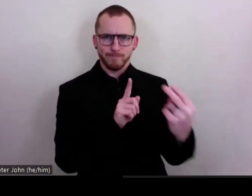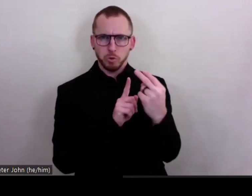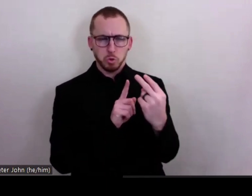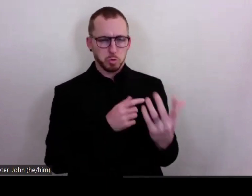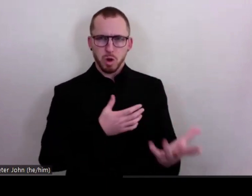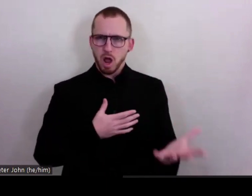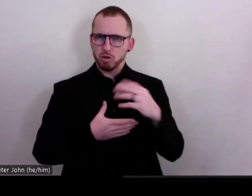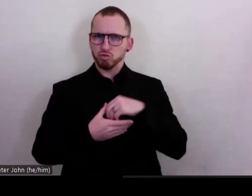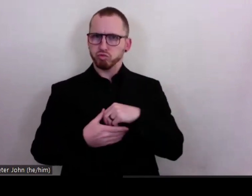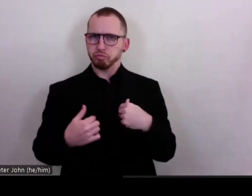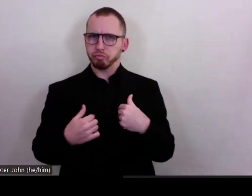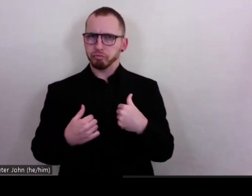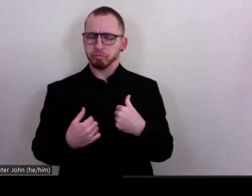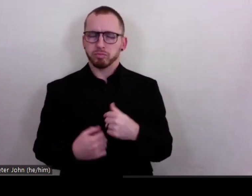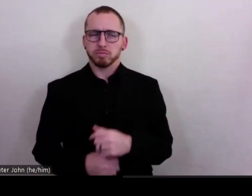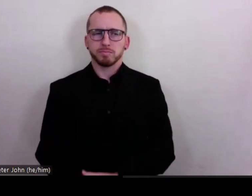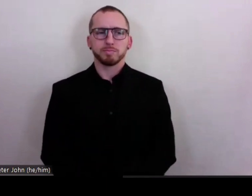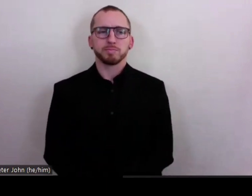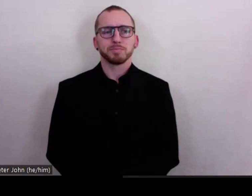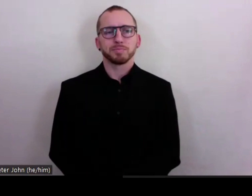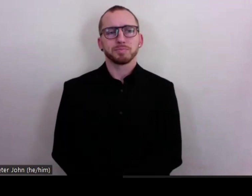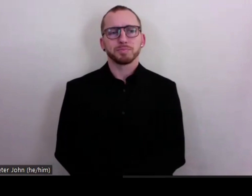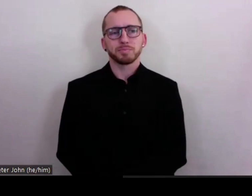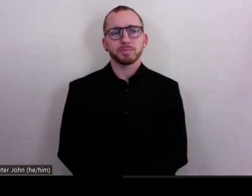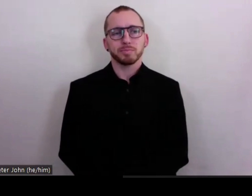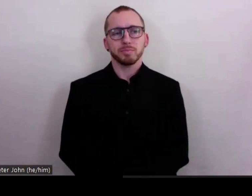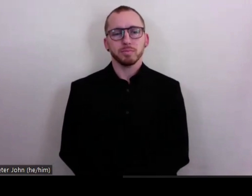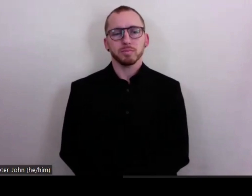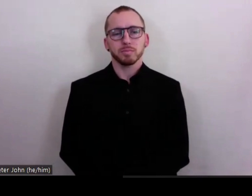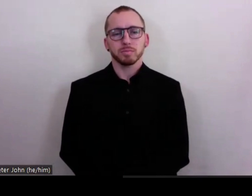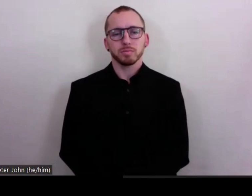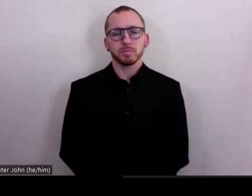care in the future as I aged, and